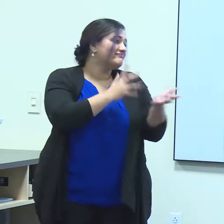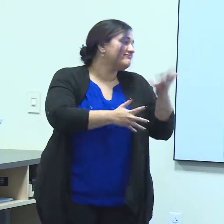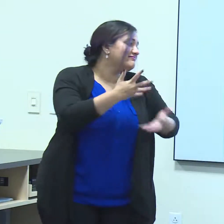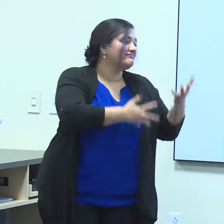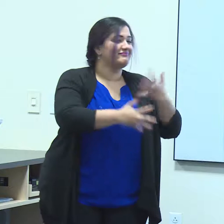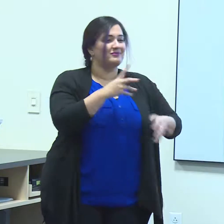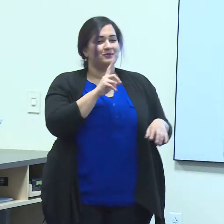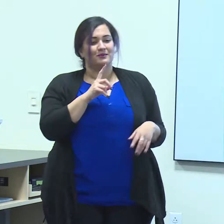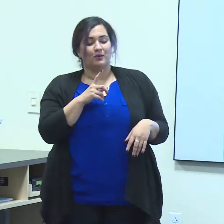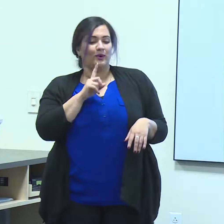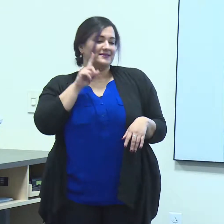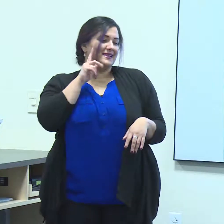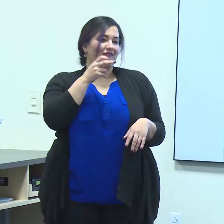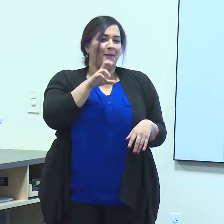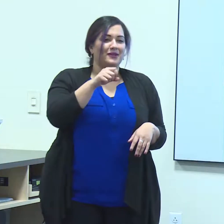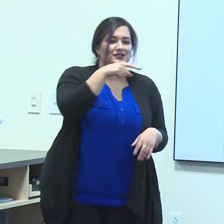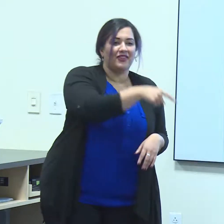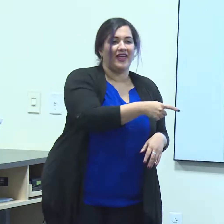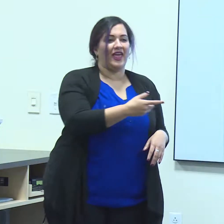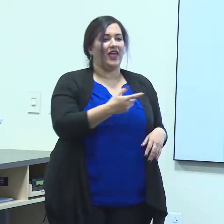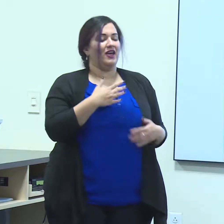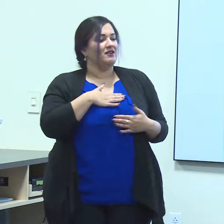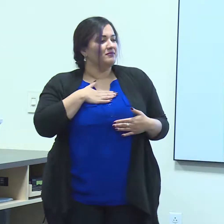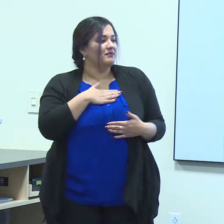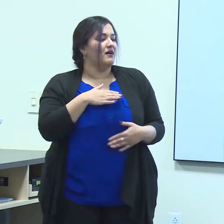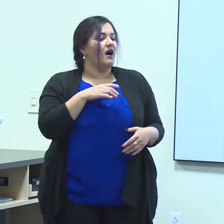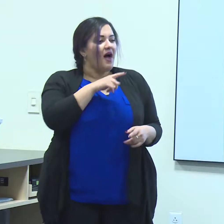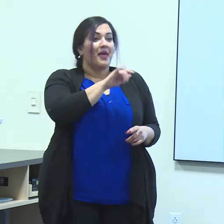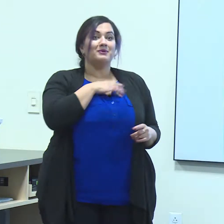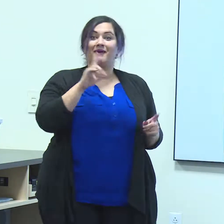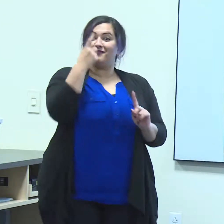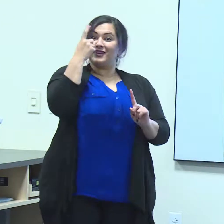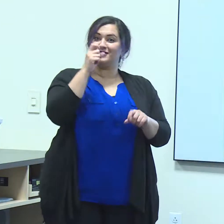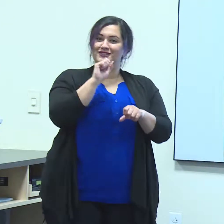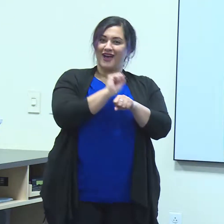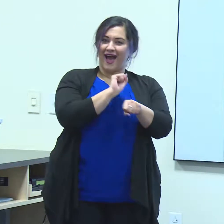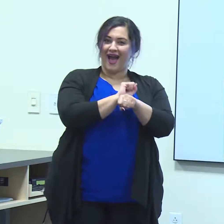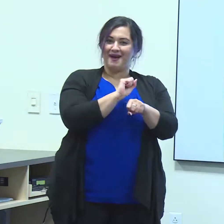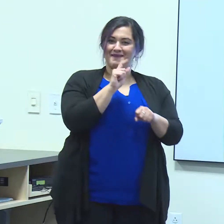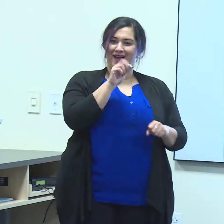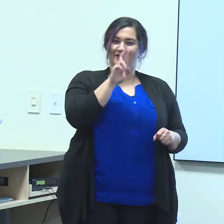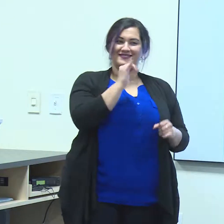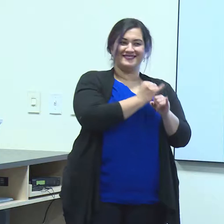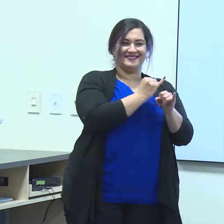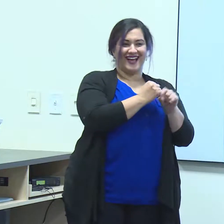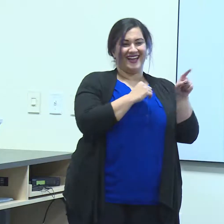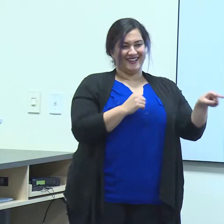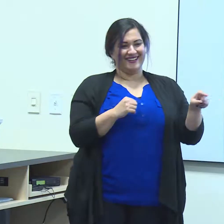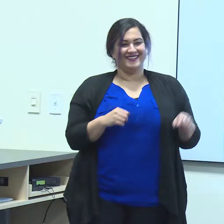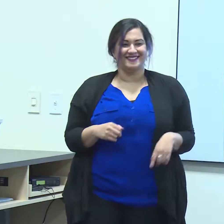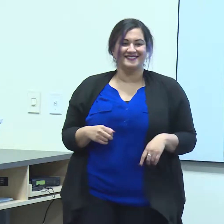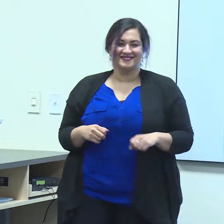lot of people. I had deaf peers that I met there, and that was my first job there.